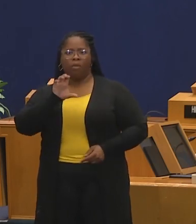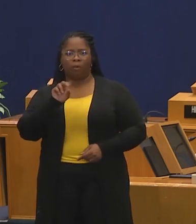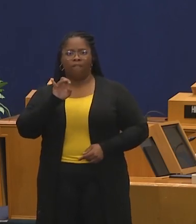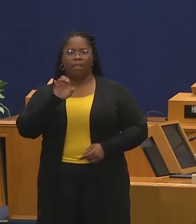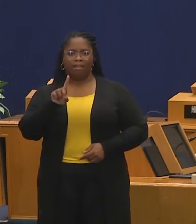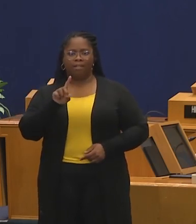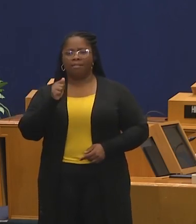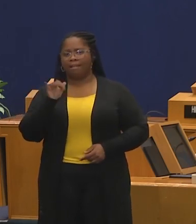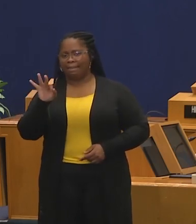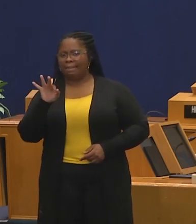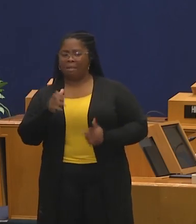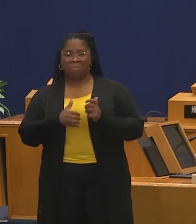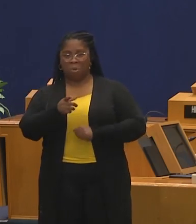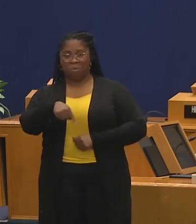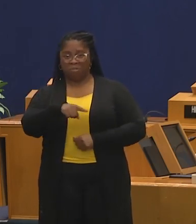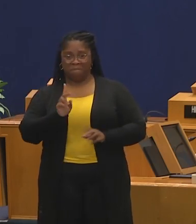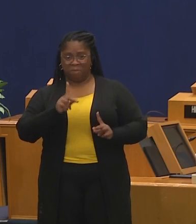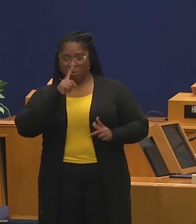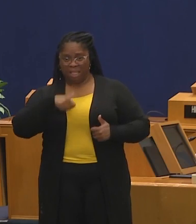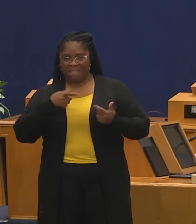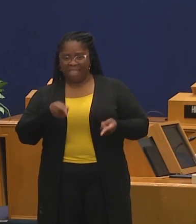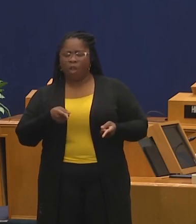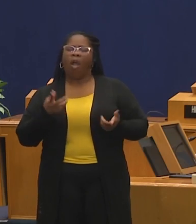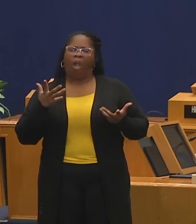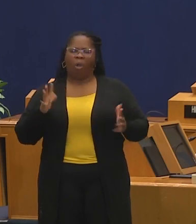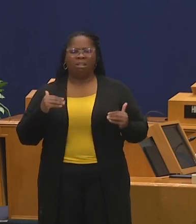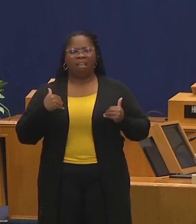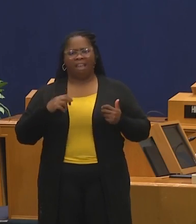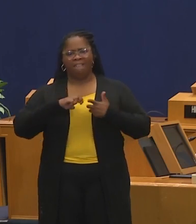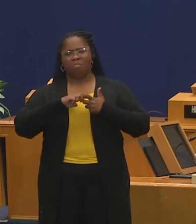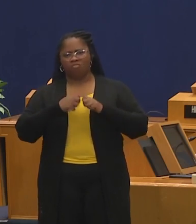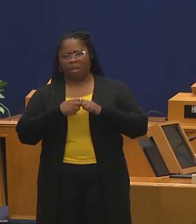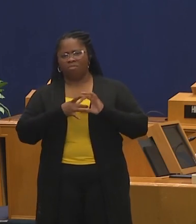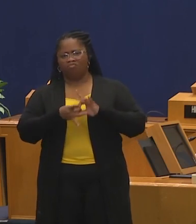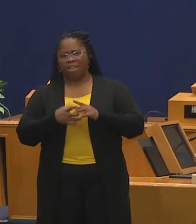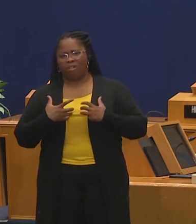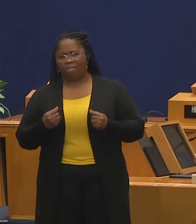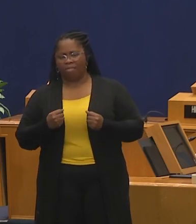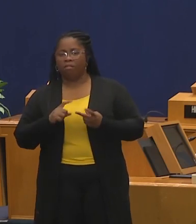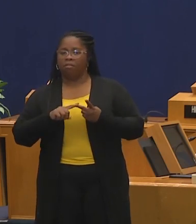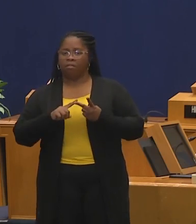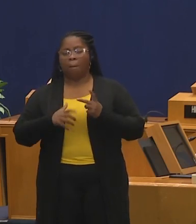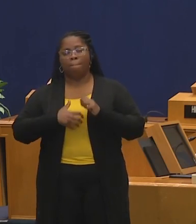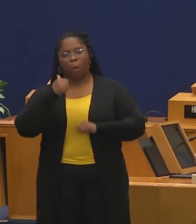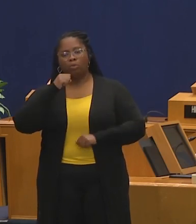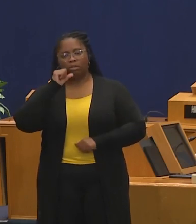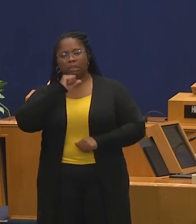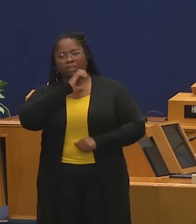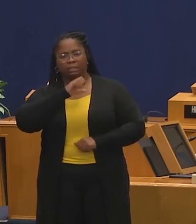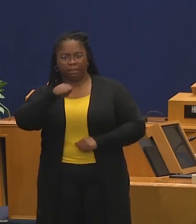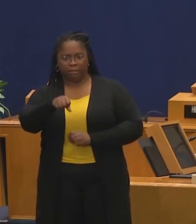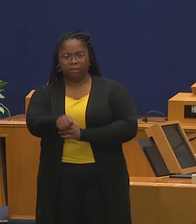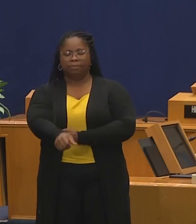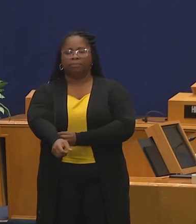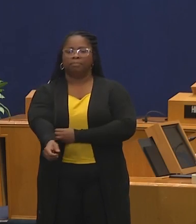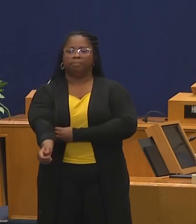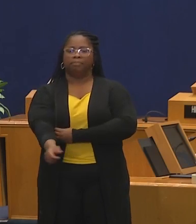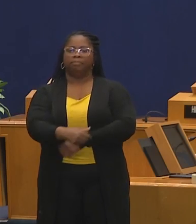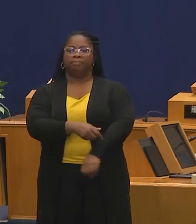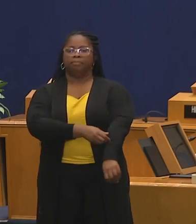of the residents have underlying health conditions, and many are in fact older. Residents in these